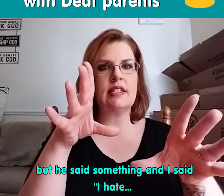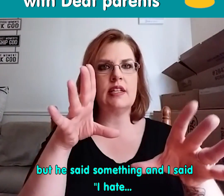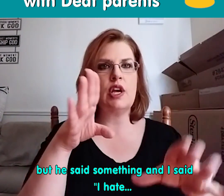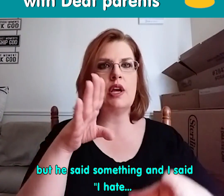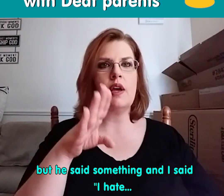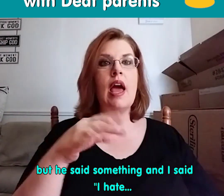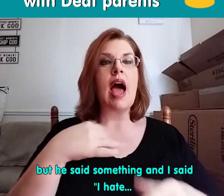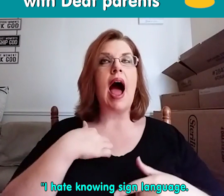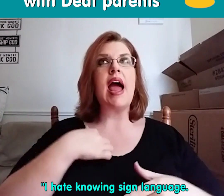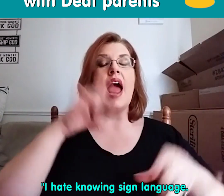hate